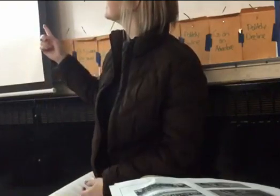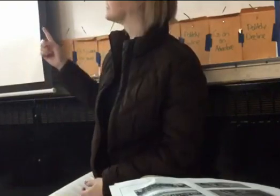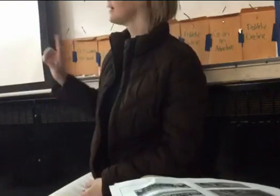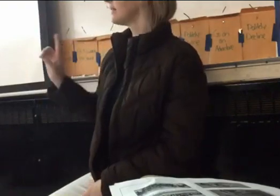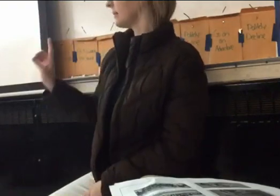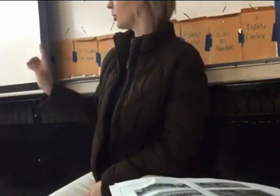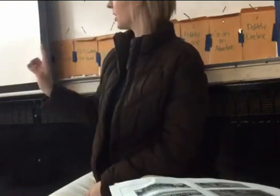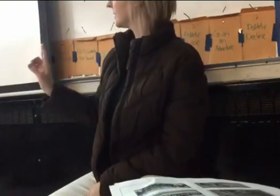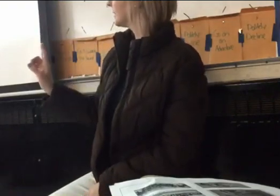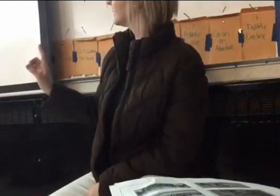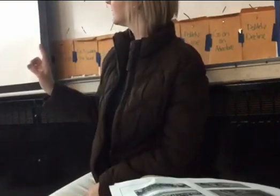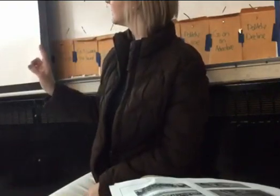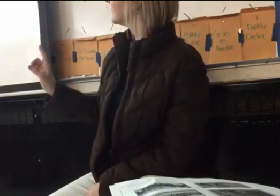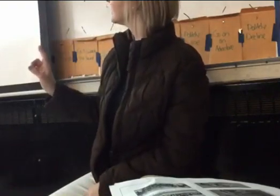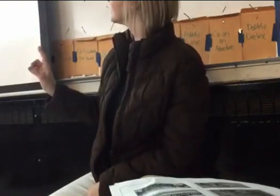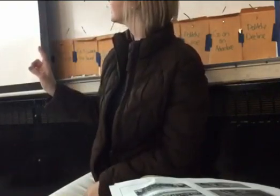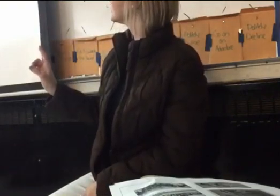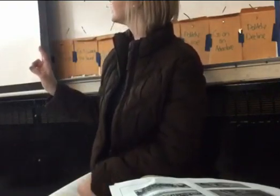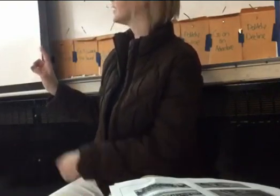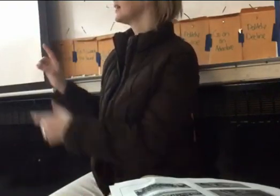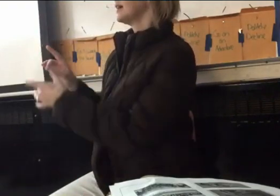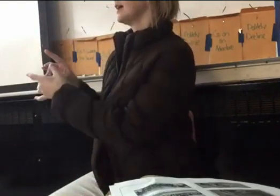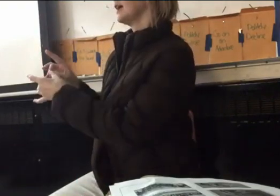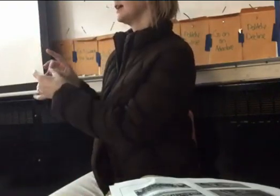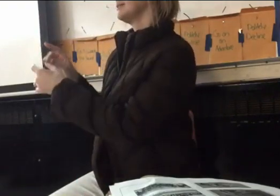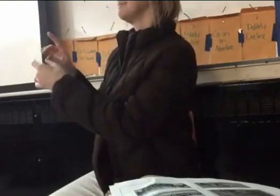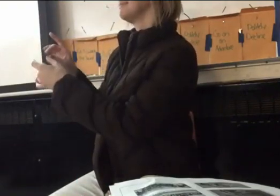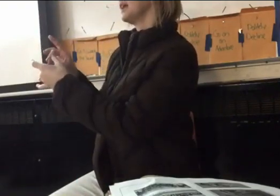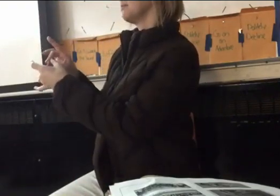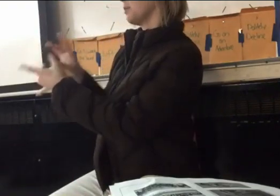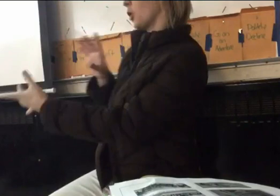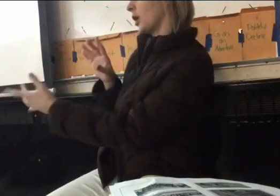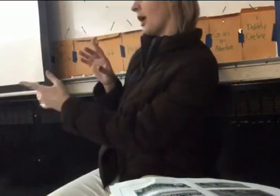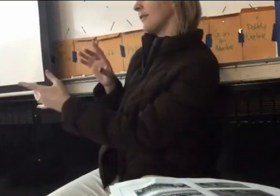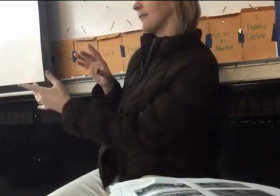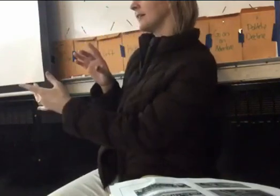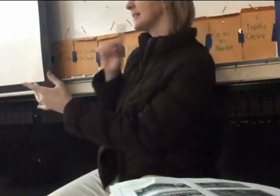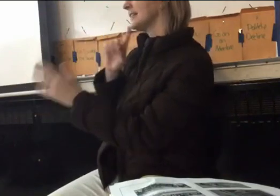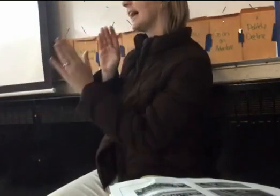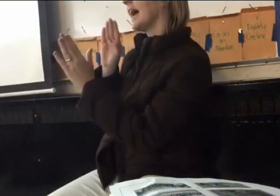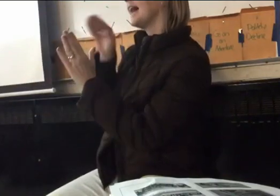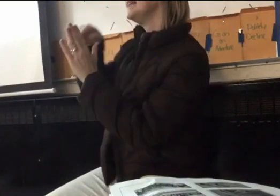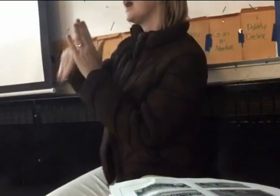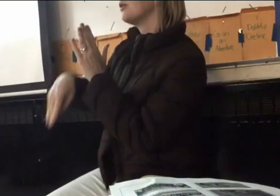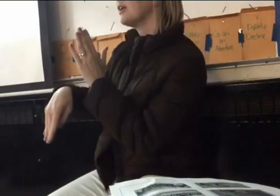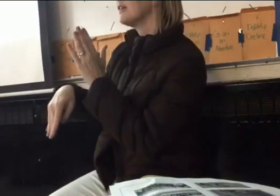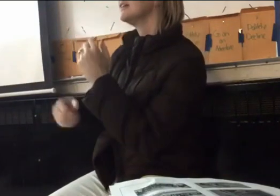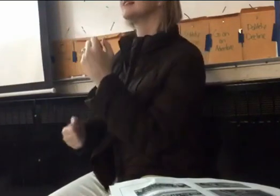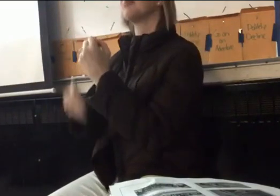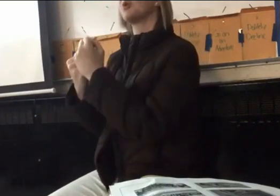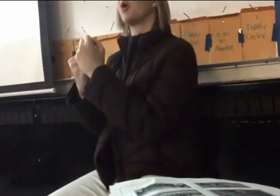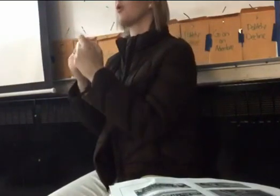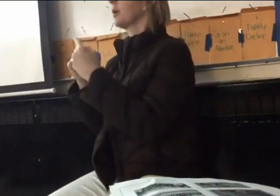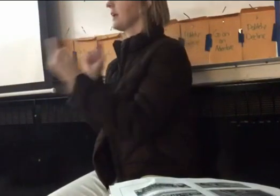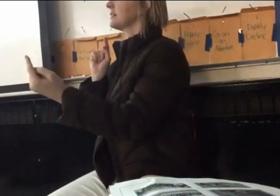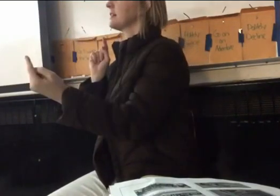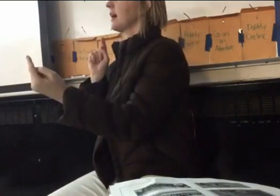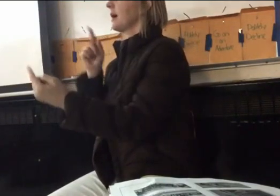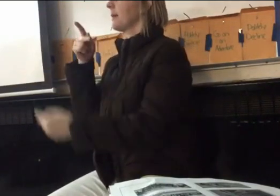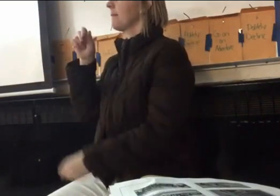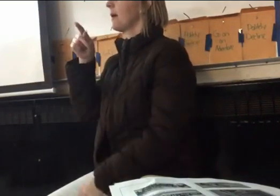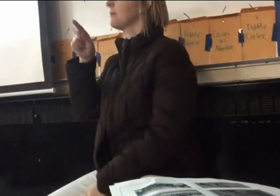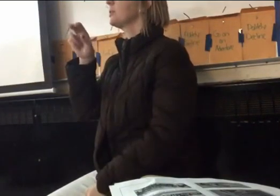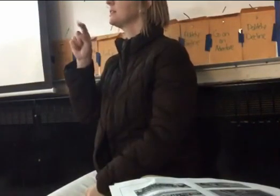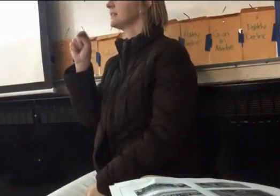Democrats right here. It's broken off from the Democrats from this Free Silver Party. It says a downhill movement. Is this pro or